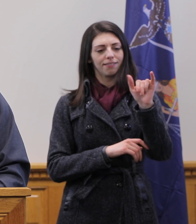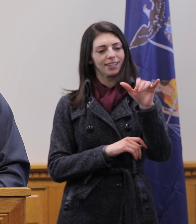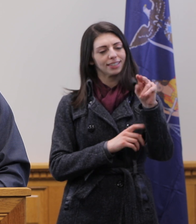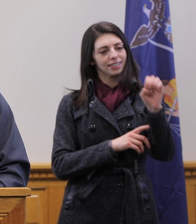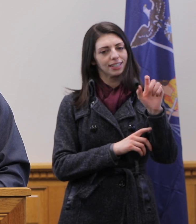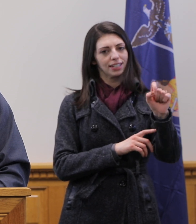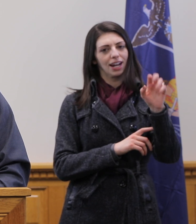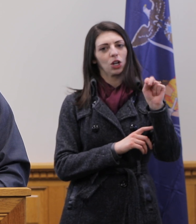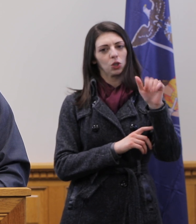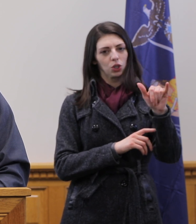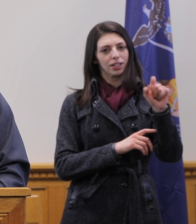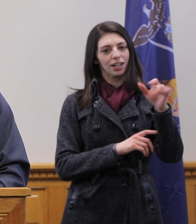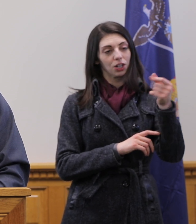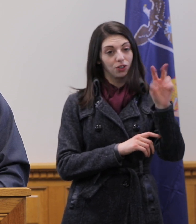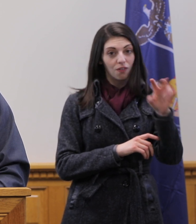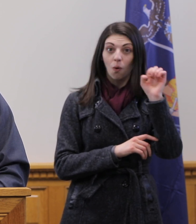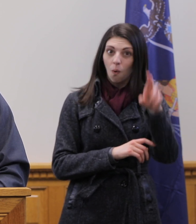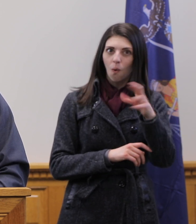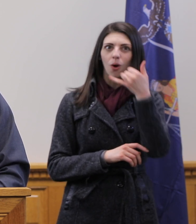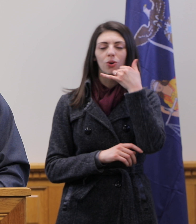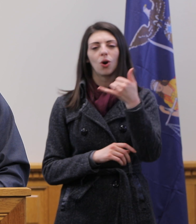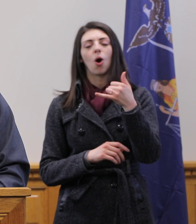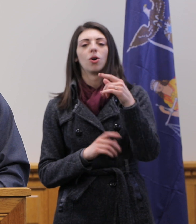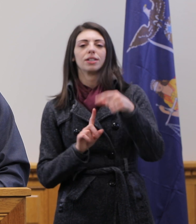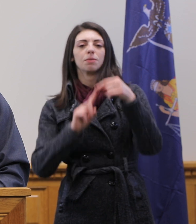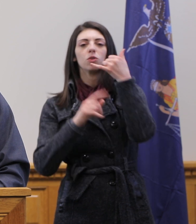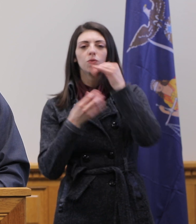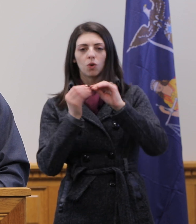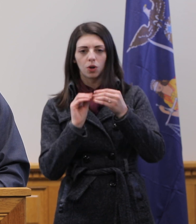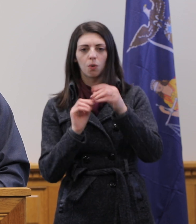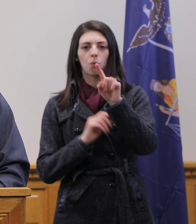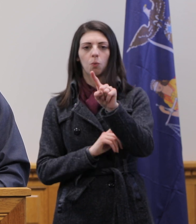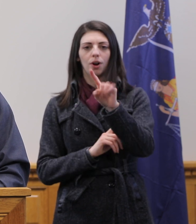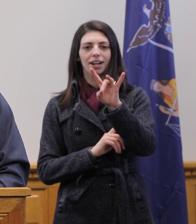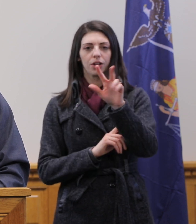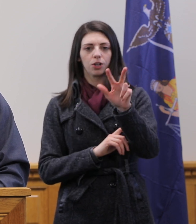mieligible.covid19vaccine.health.newyork.gov page or call the New York State Vaccination Hotline at